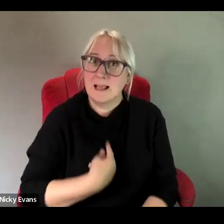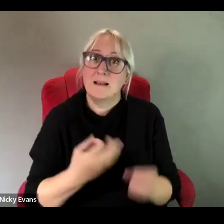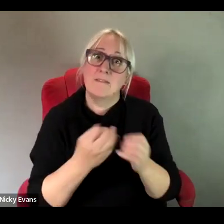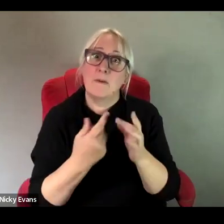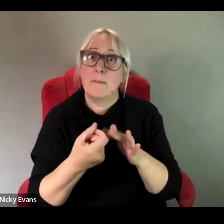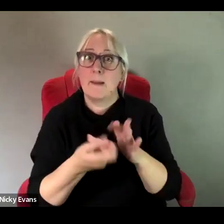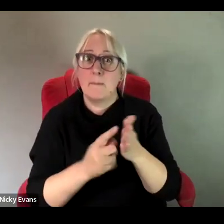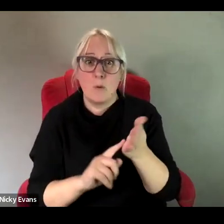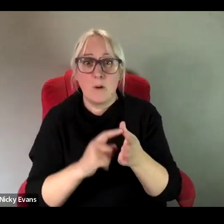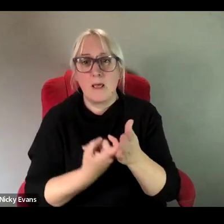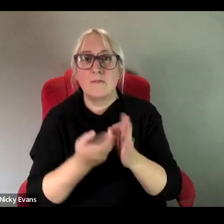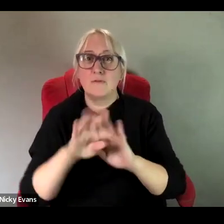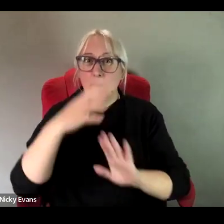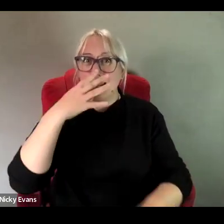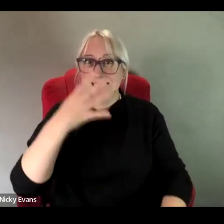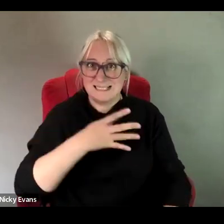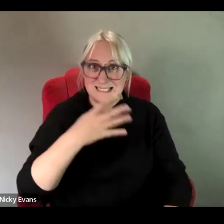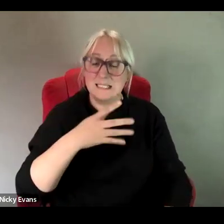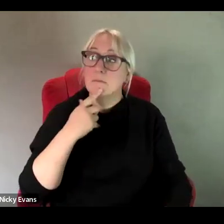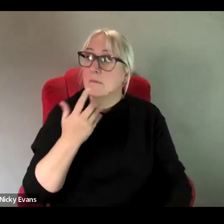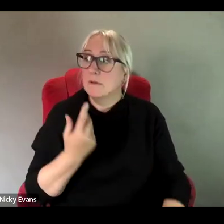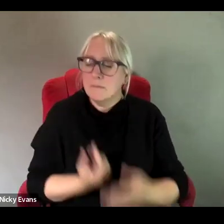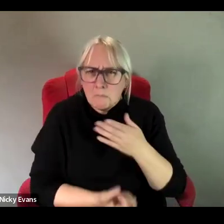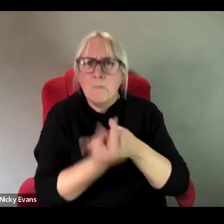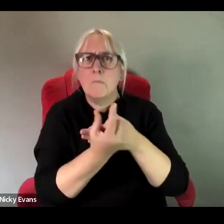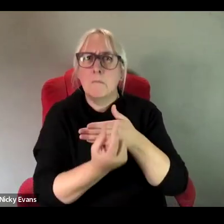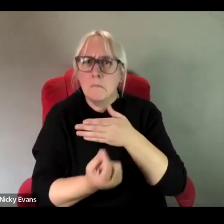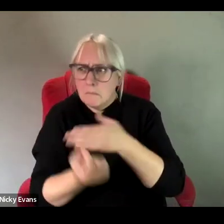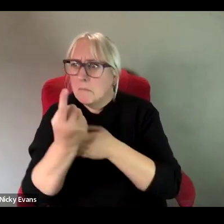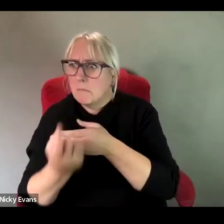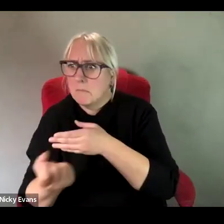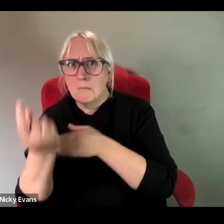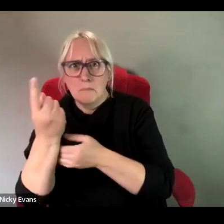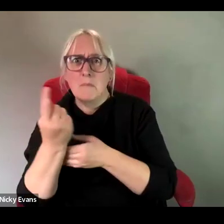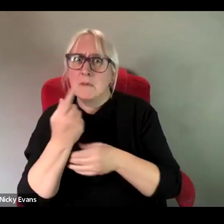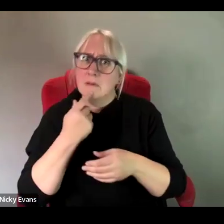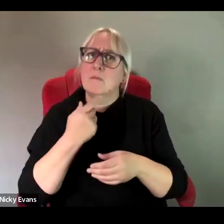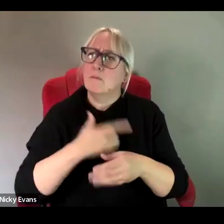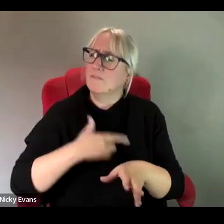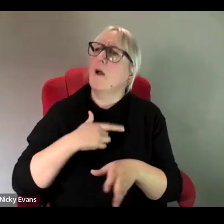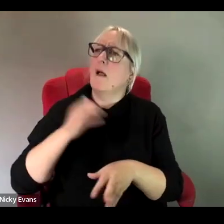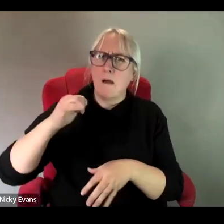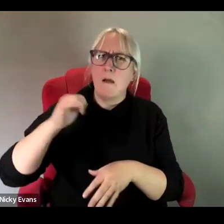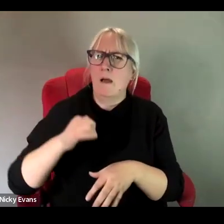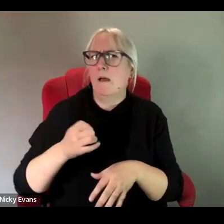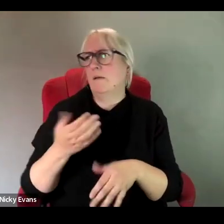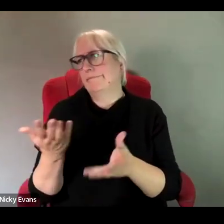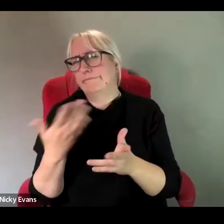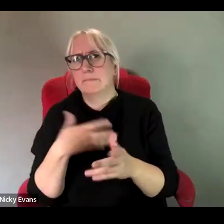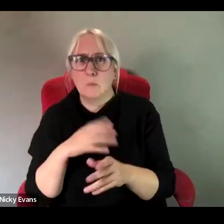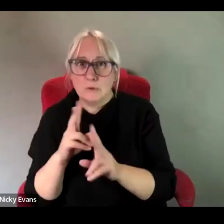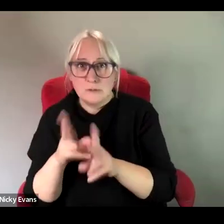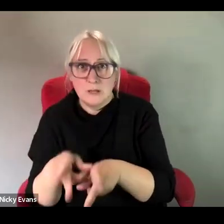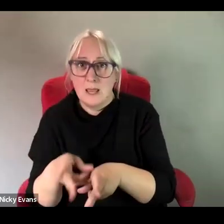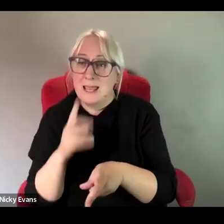been periods of time when you might have gone for that. And I'm very glad